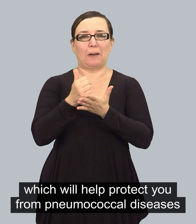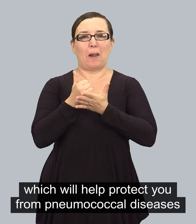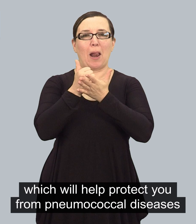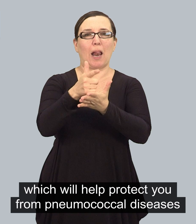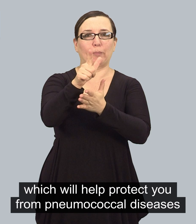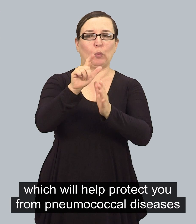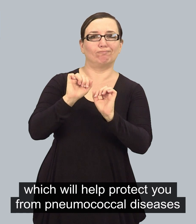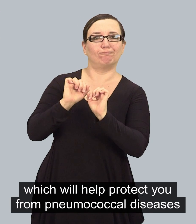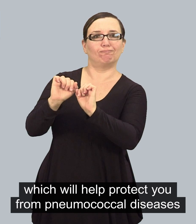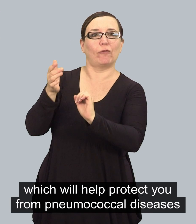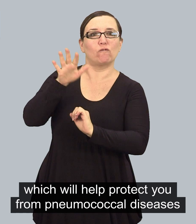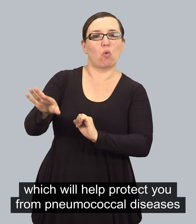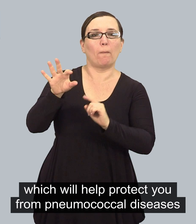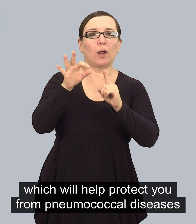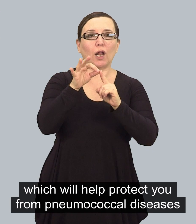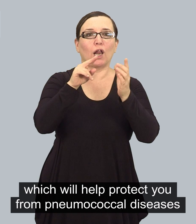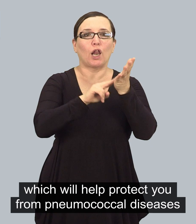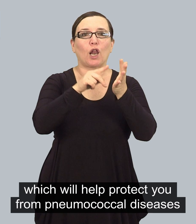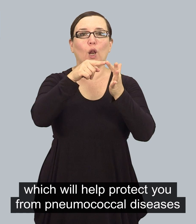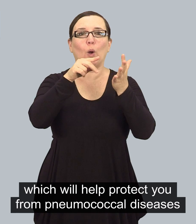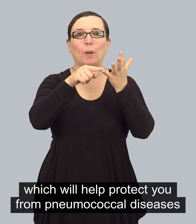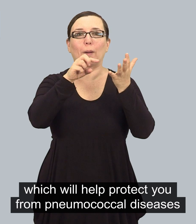Which will help protect you from pneumococcal diseases,